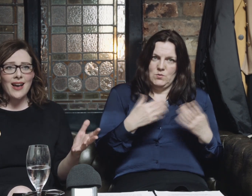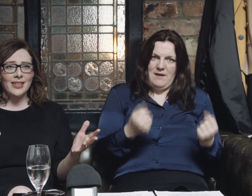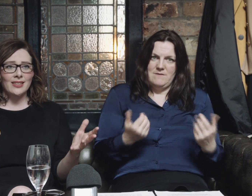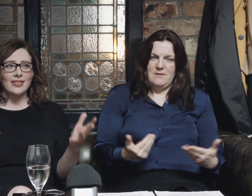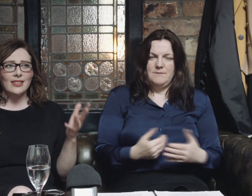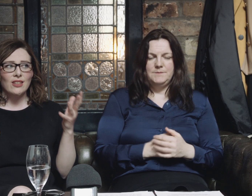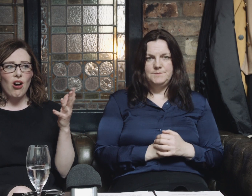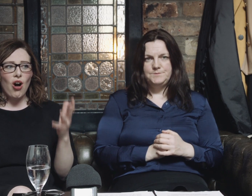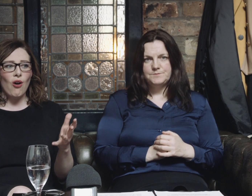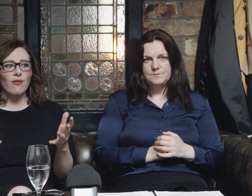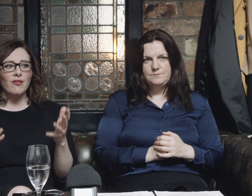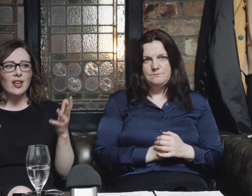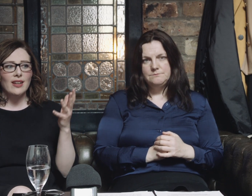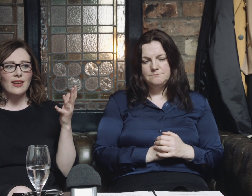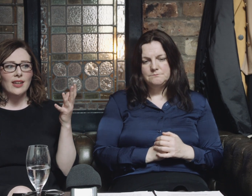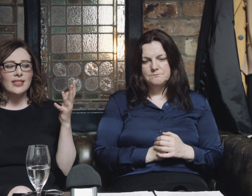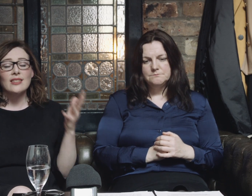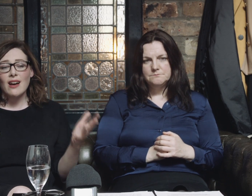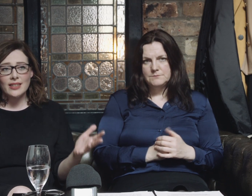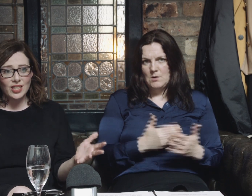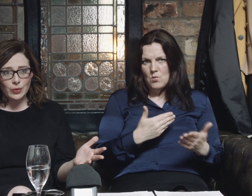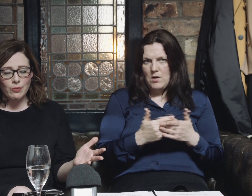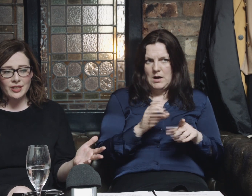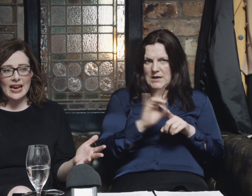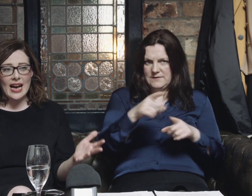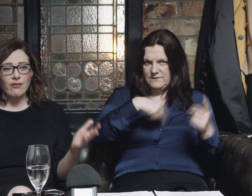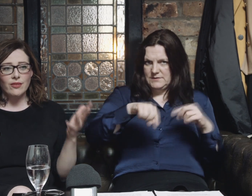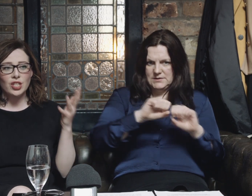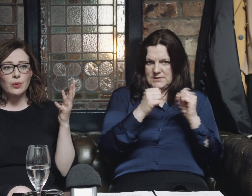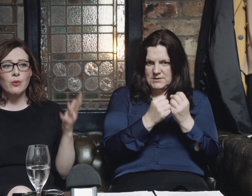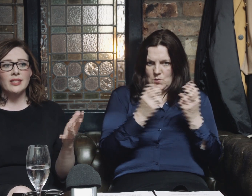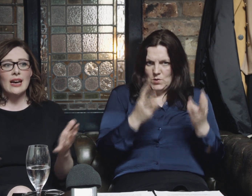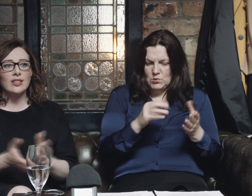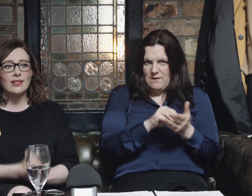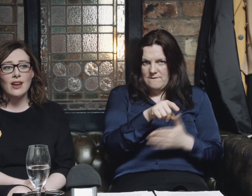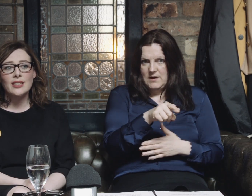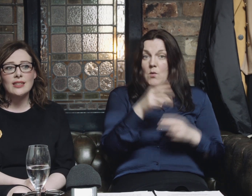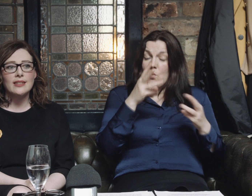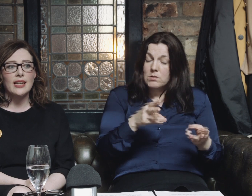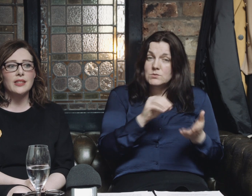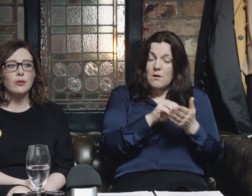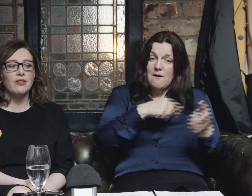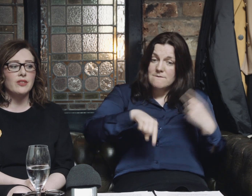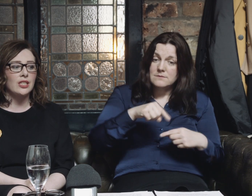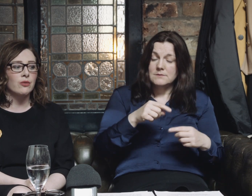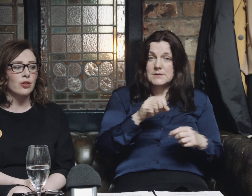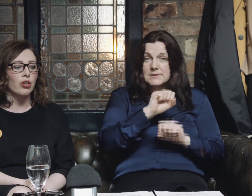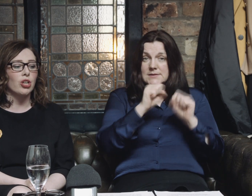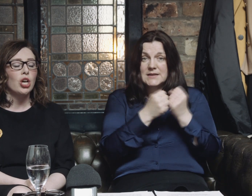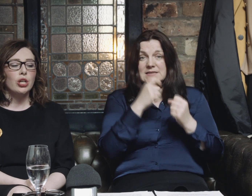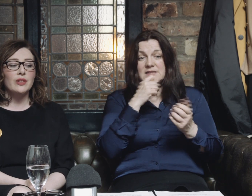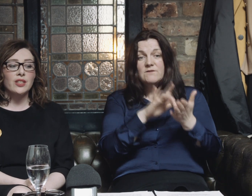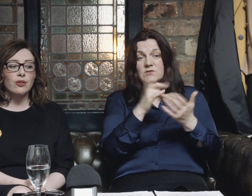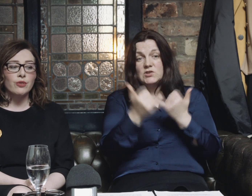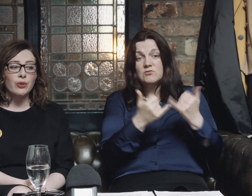what kind of society do we want to have? Do we want to have a society that says to a 15-year-old